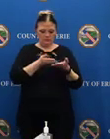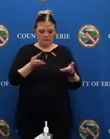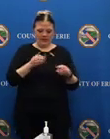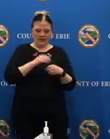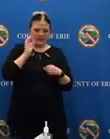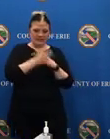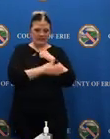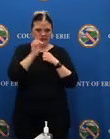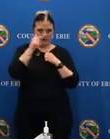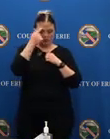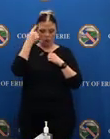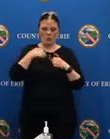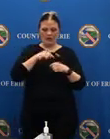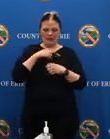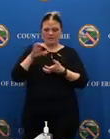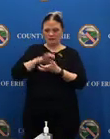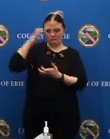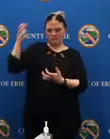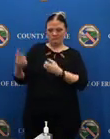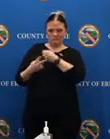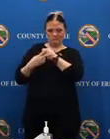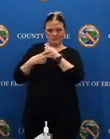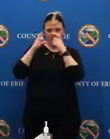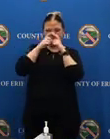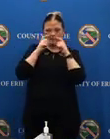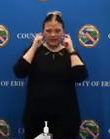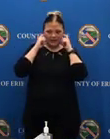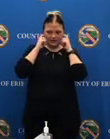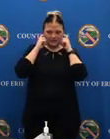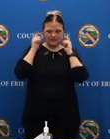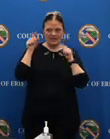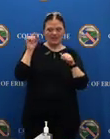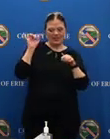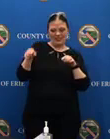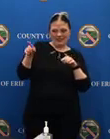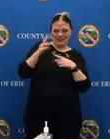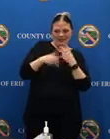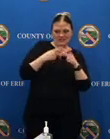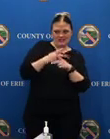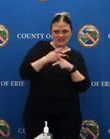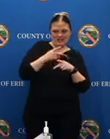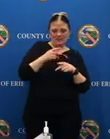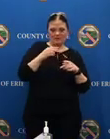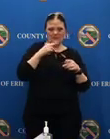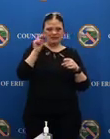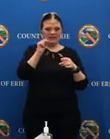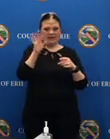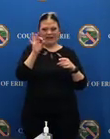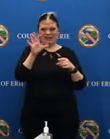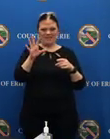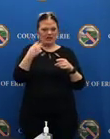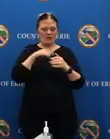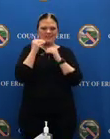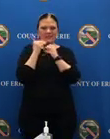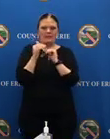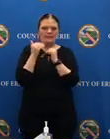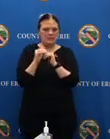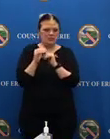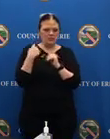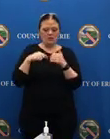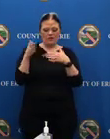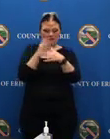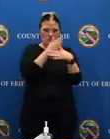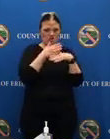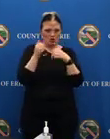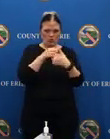We actually have a stockpile of masks, these types of masks. The N95s, we have a limited supply, and we've been sharing